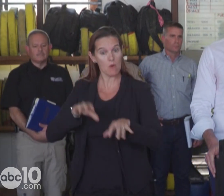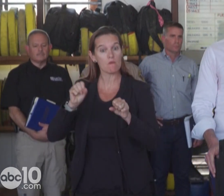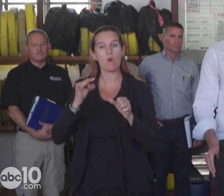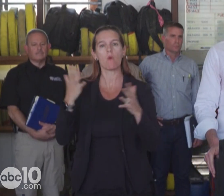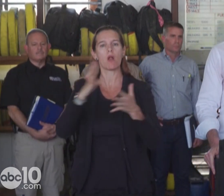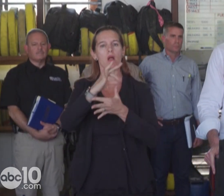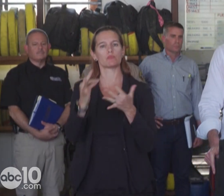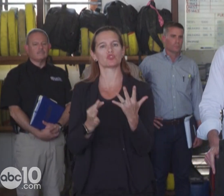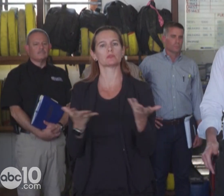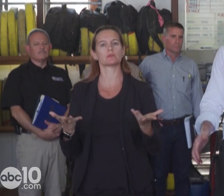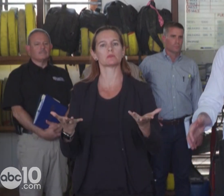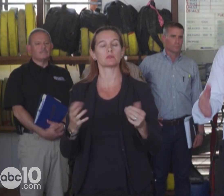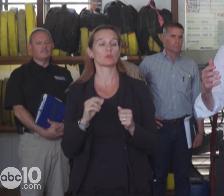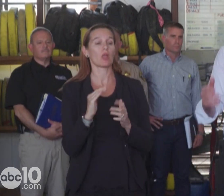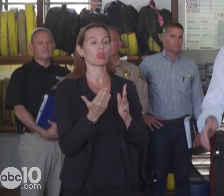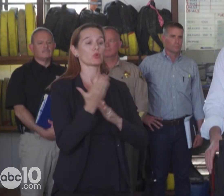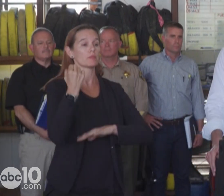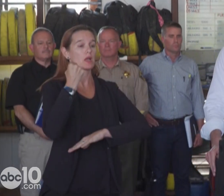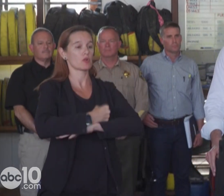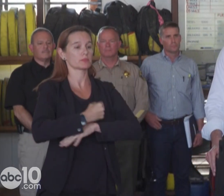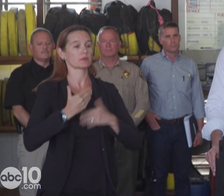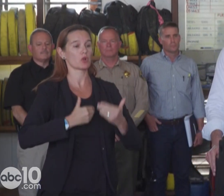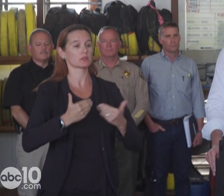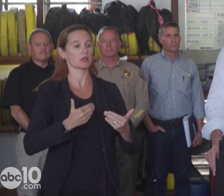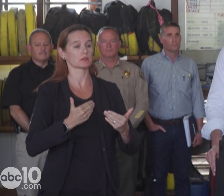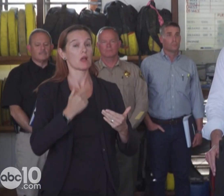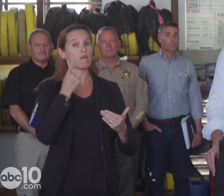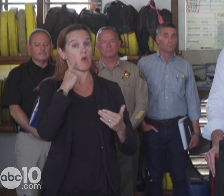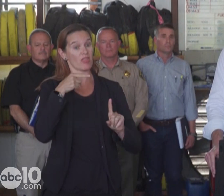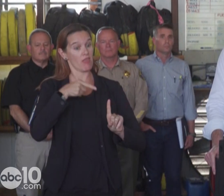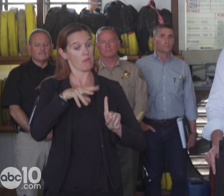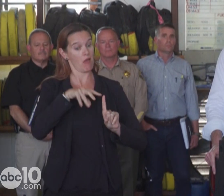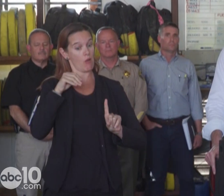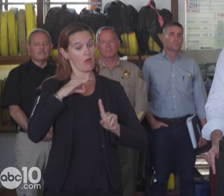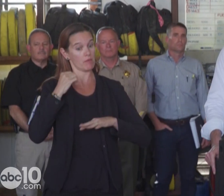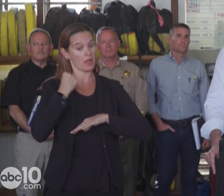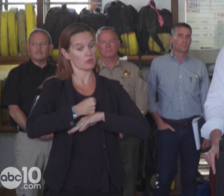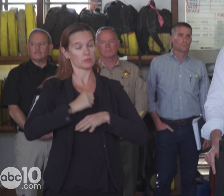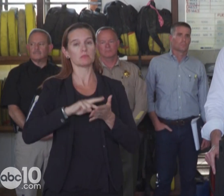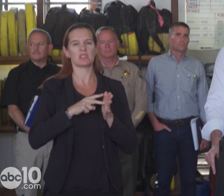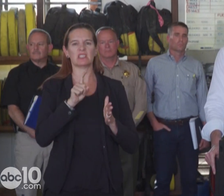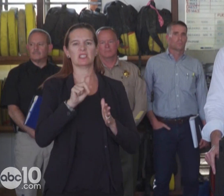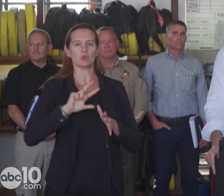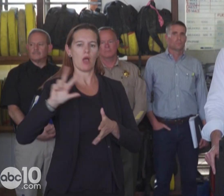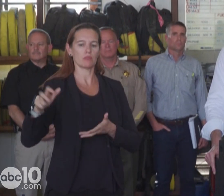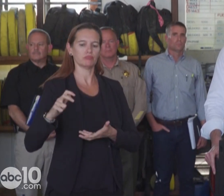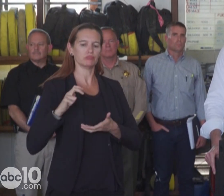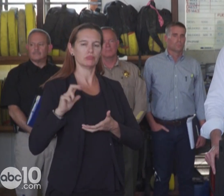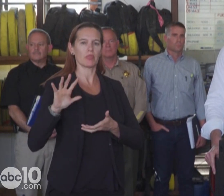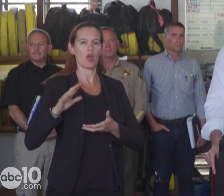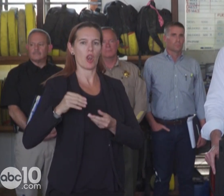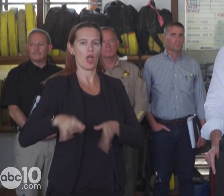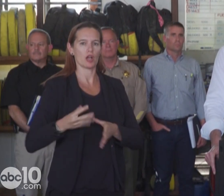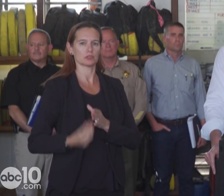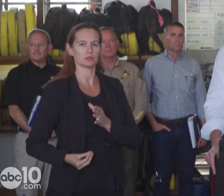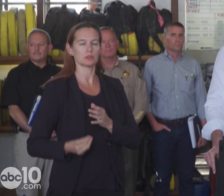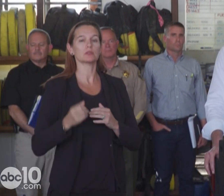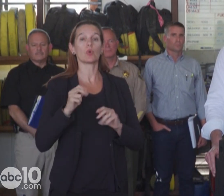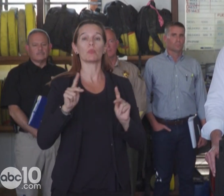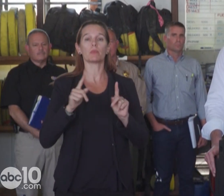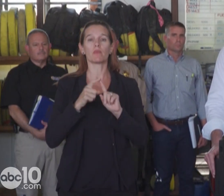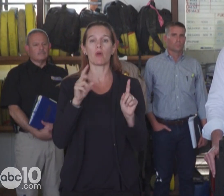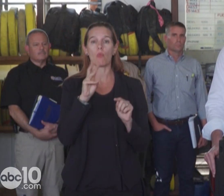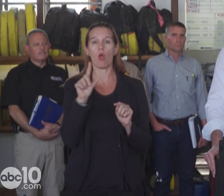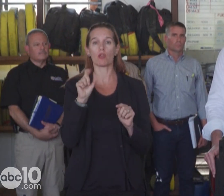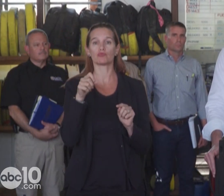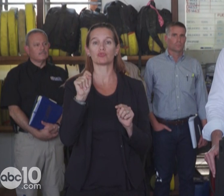Well, that's through the bankruptcy process. In order to come out of bankruptcy, they're trying to recapitalize. They have people from Wall Street that